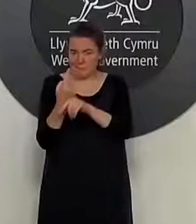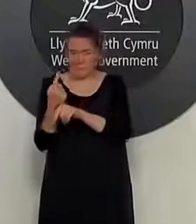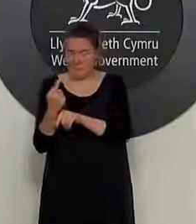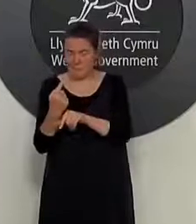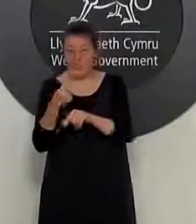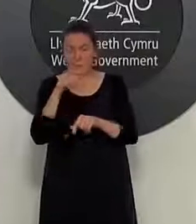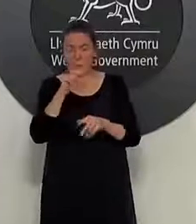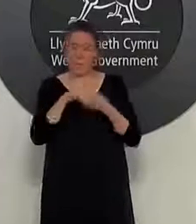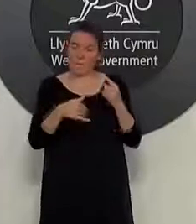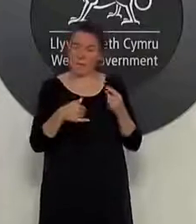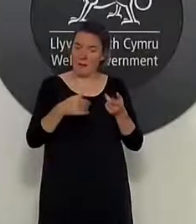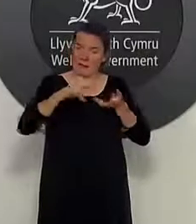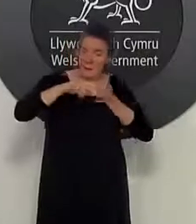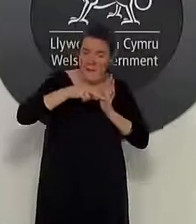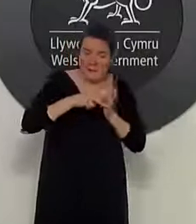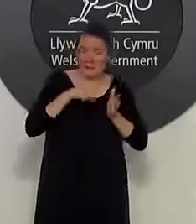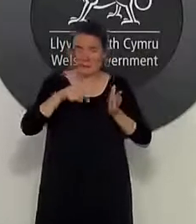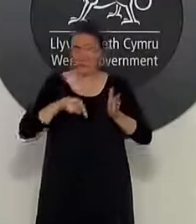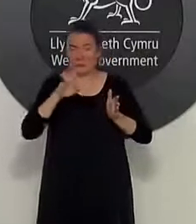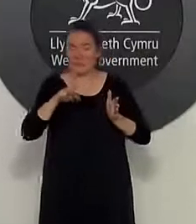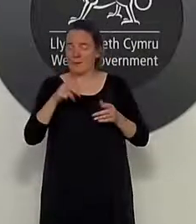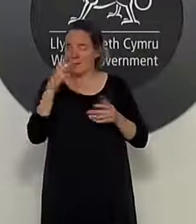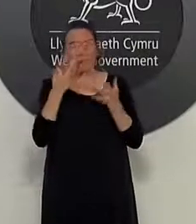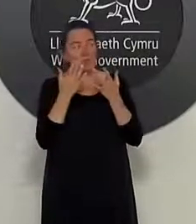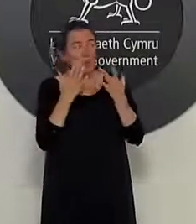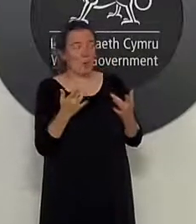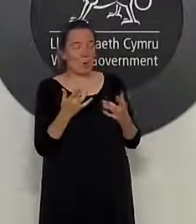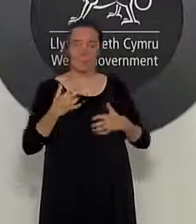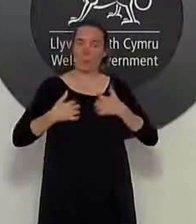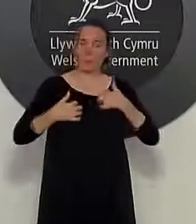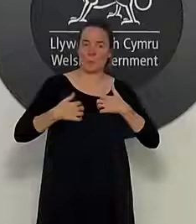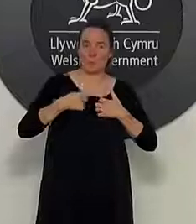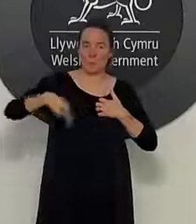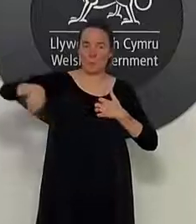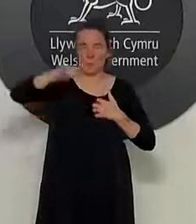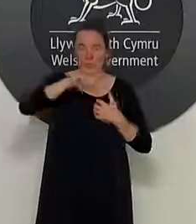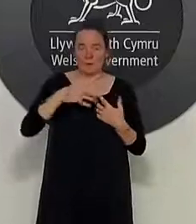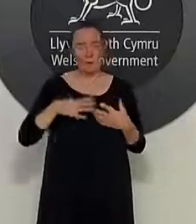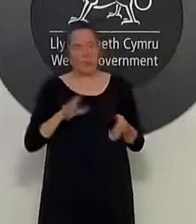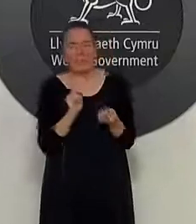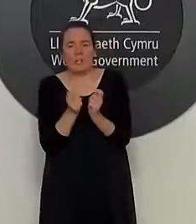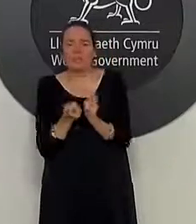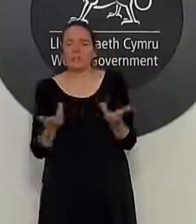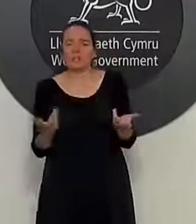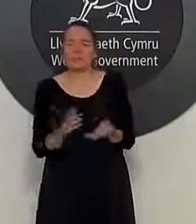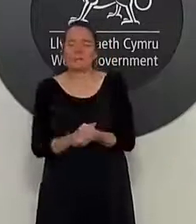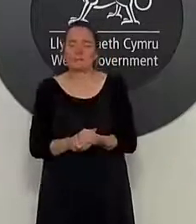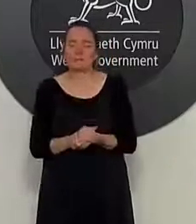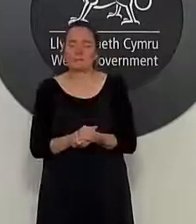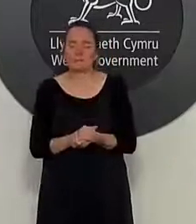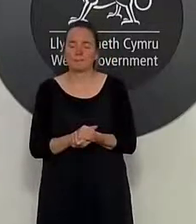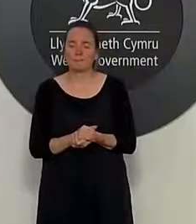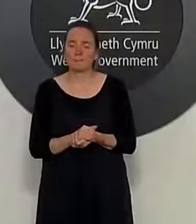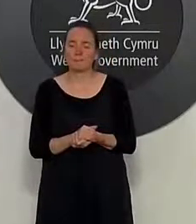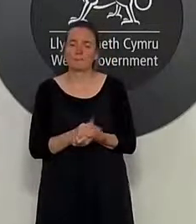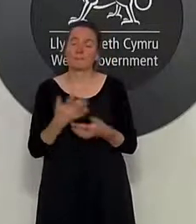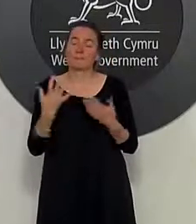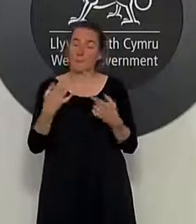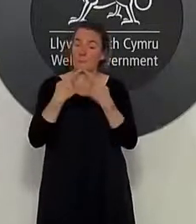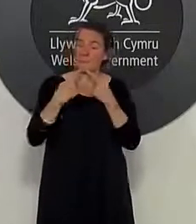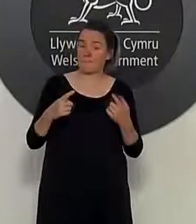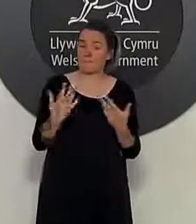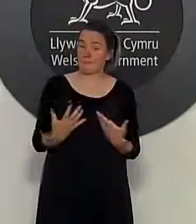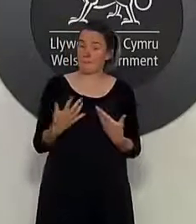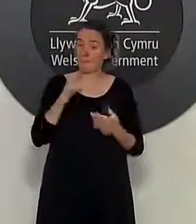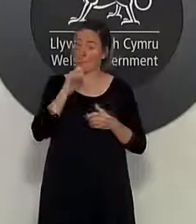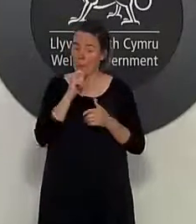dangos lefel y diddordeb cyhoeddus mewn creu newid. Gallwn ni gyhoeddi heddiw y byddwn yn symud ymlaen I